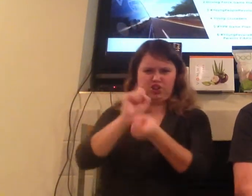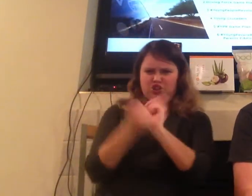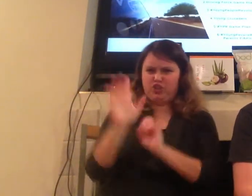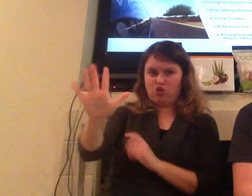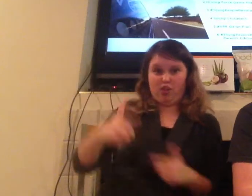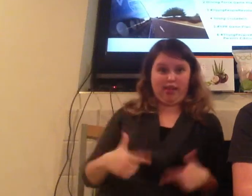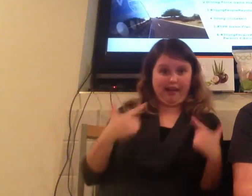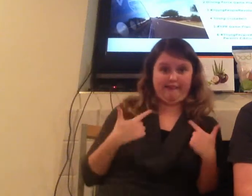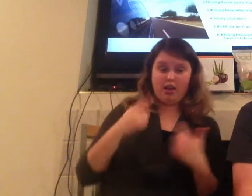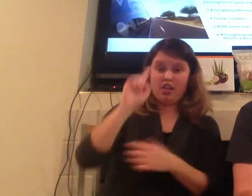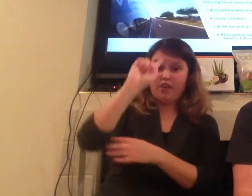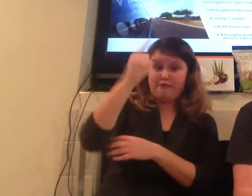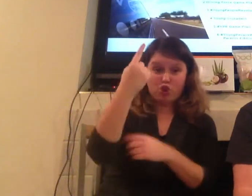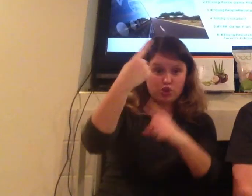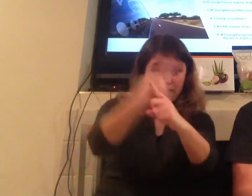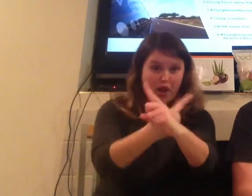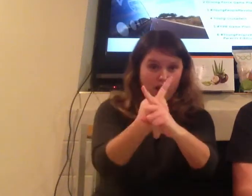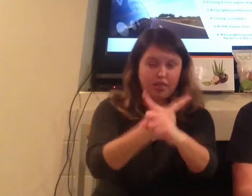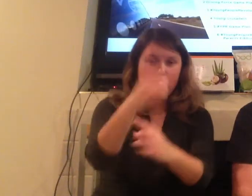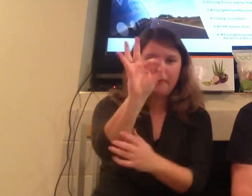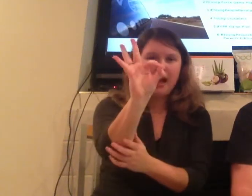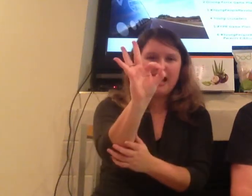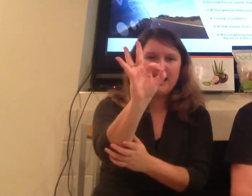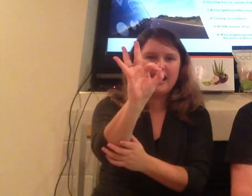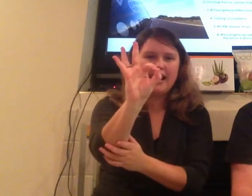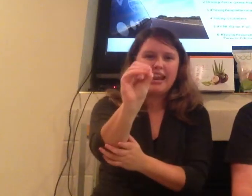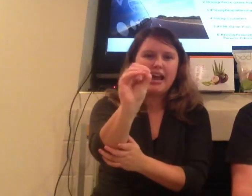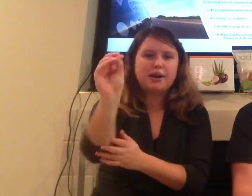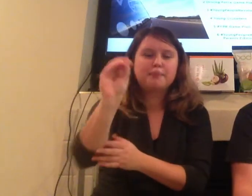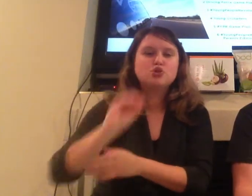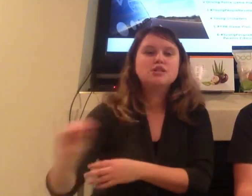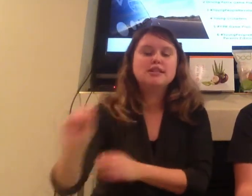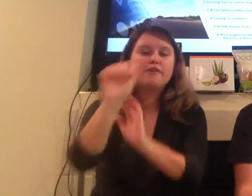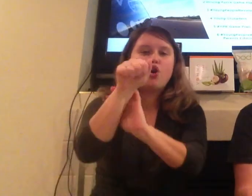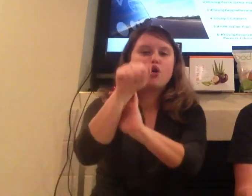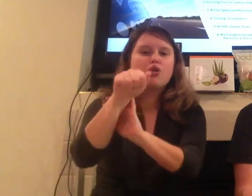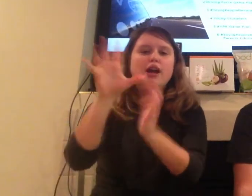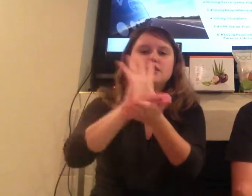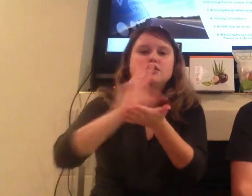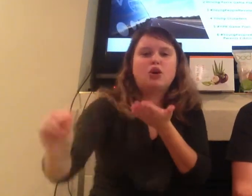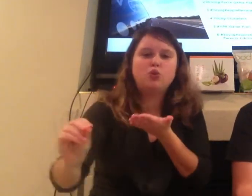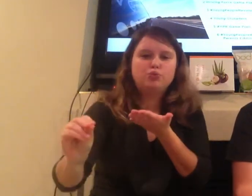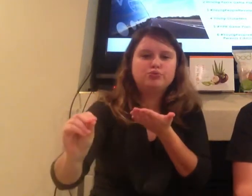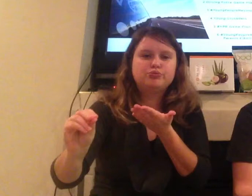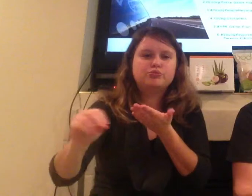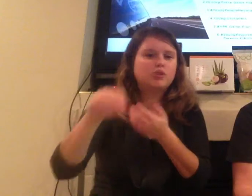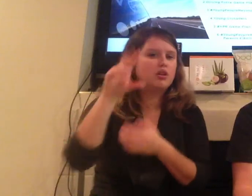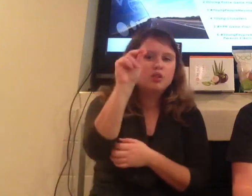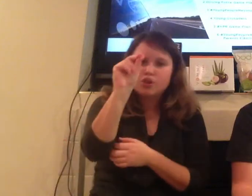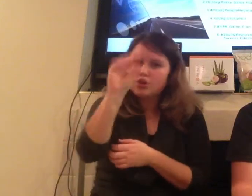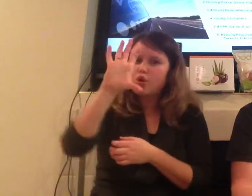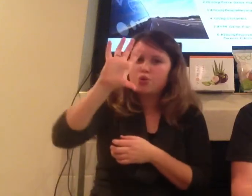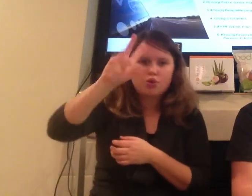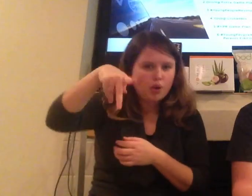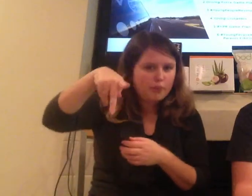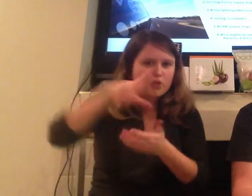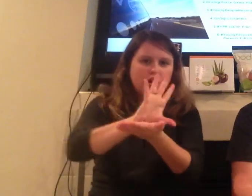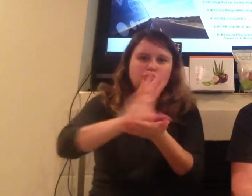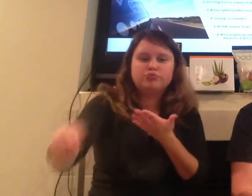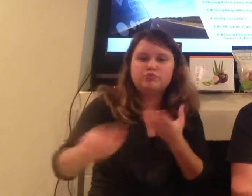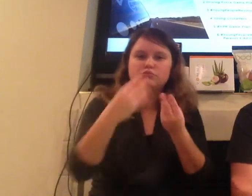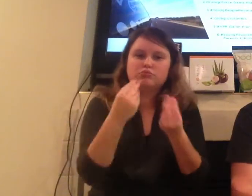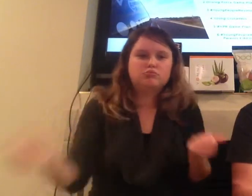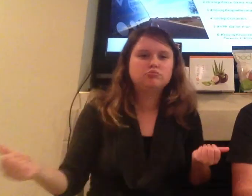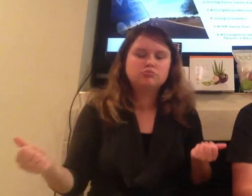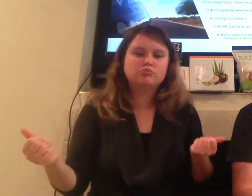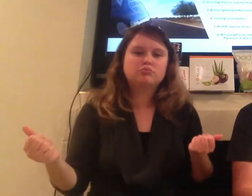month, about 90% of her arthritis in her hands had disappeared. No carpal tunnel syndrome